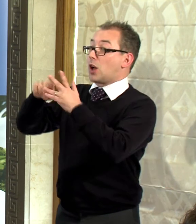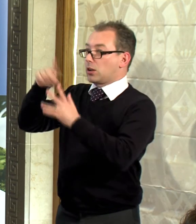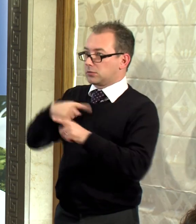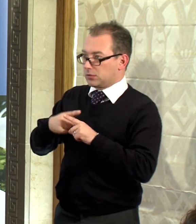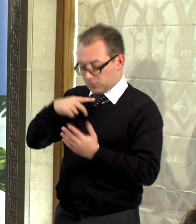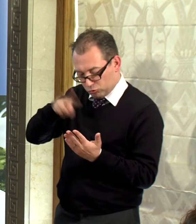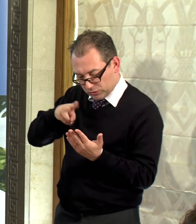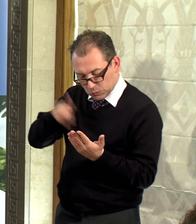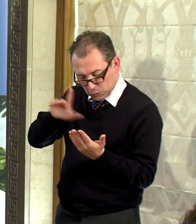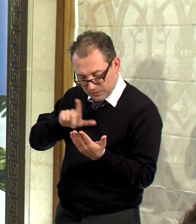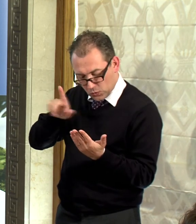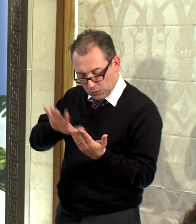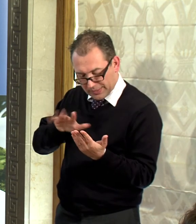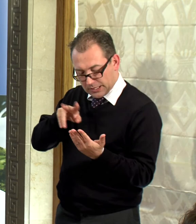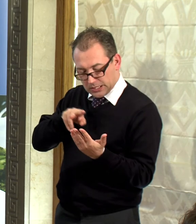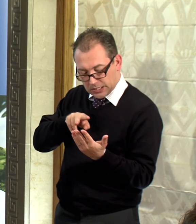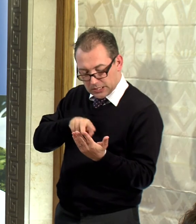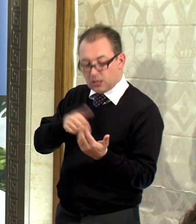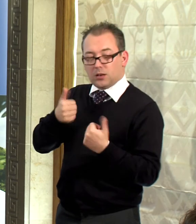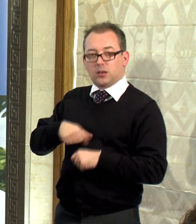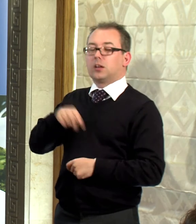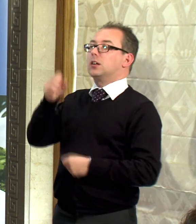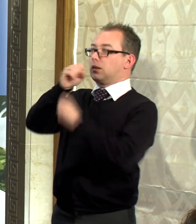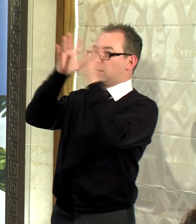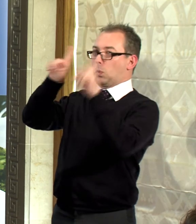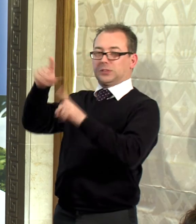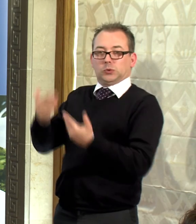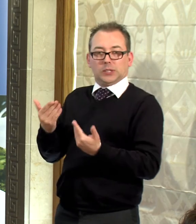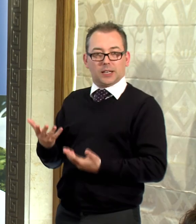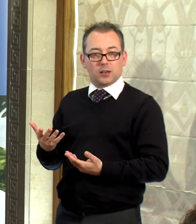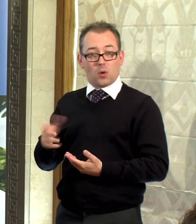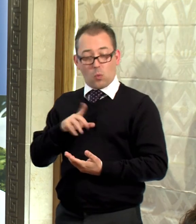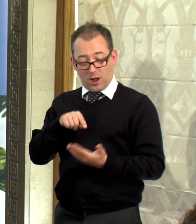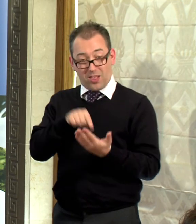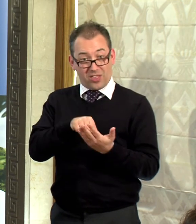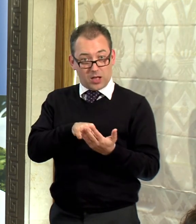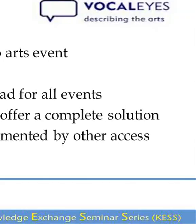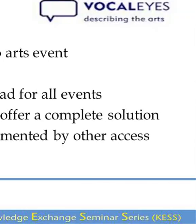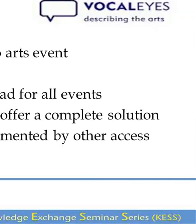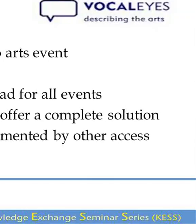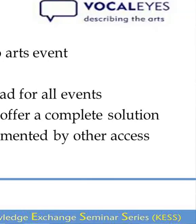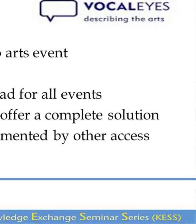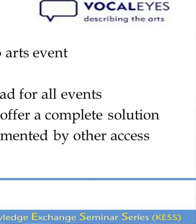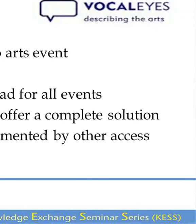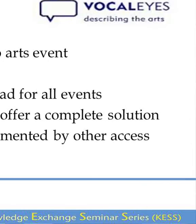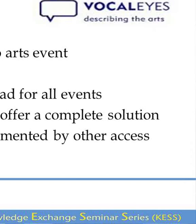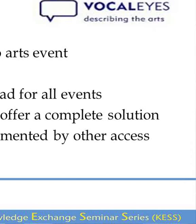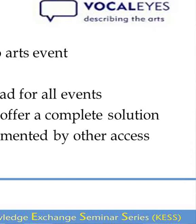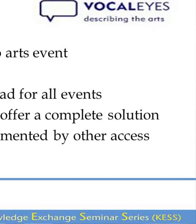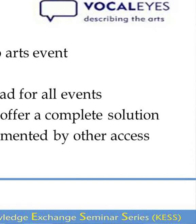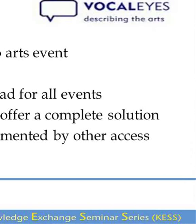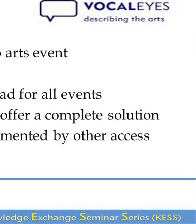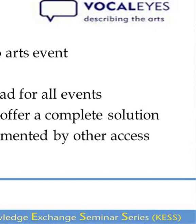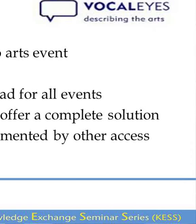notes, and also due to extra insights and added entertainment value. At